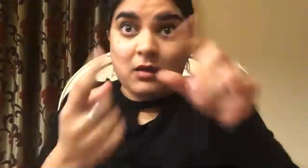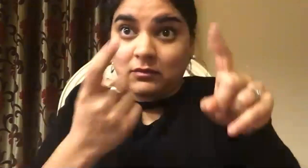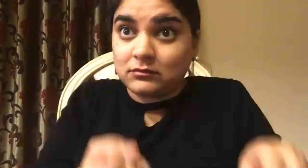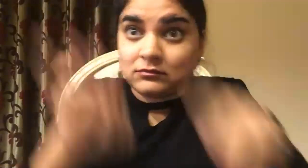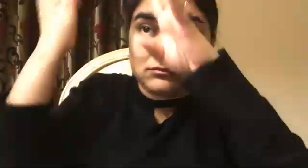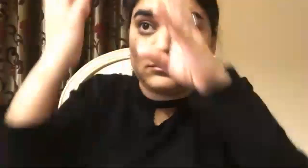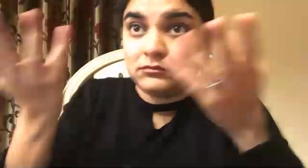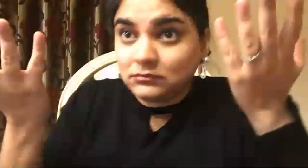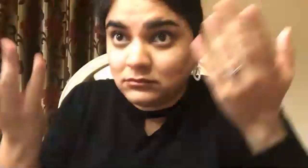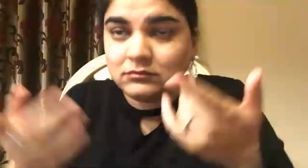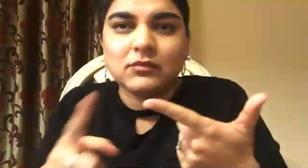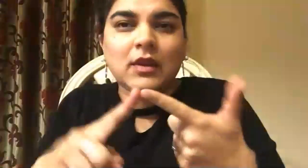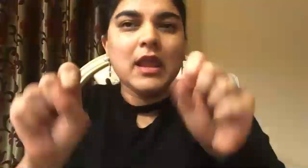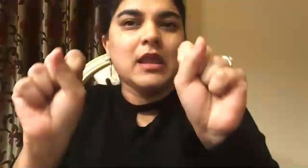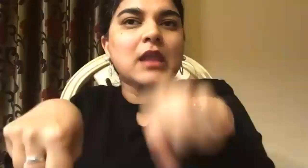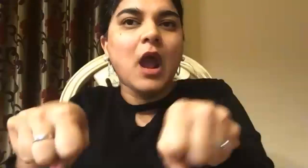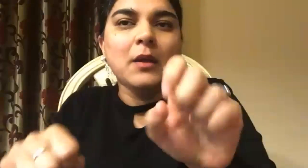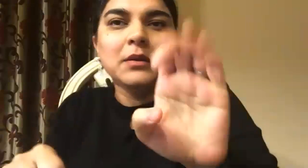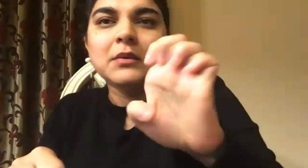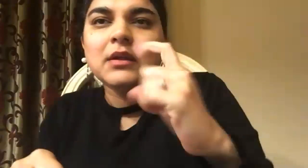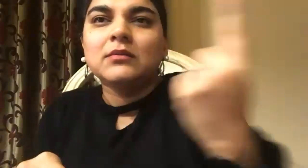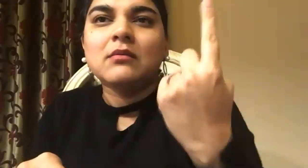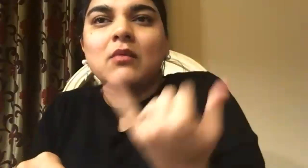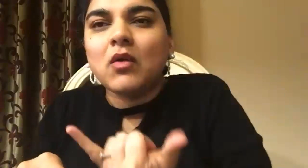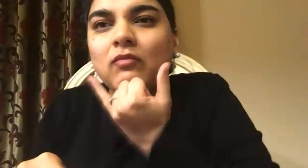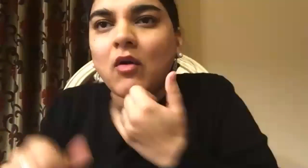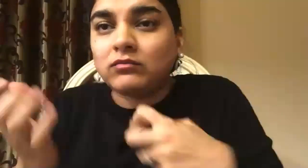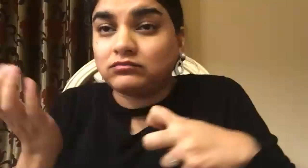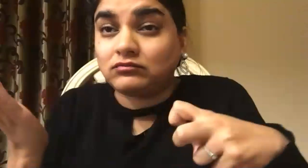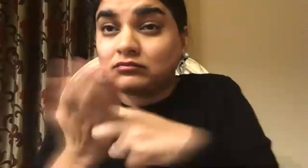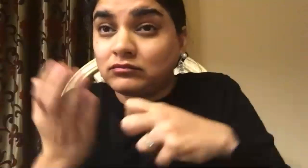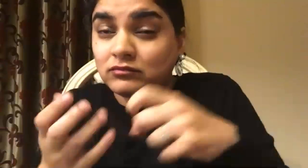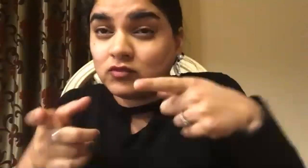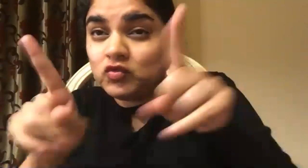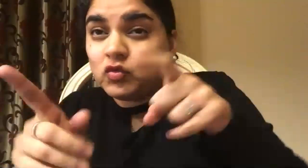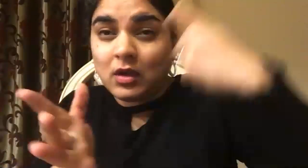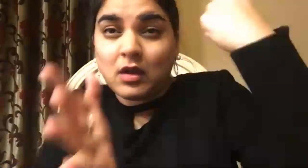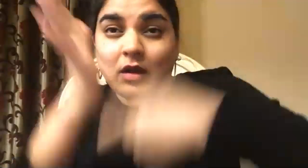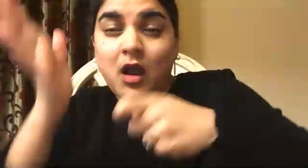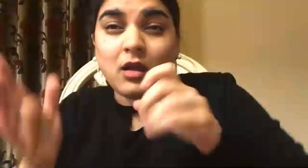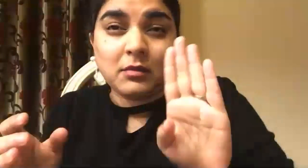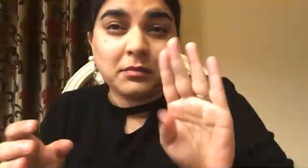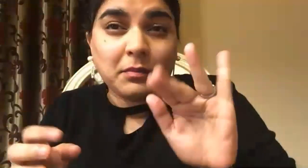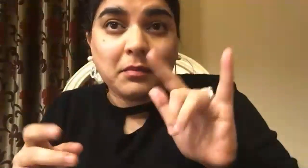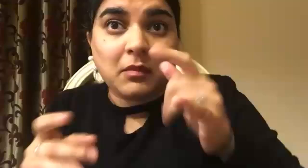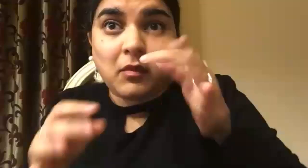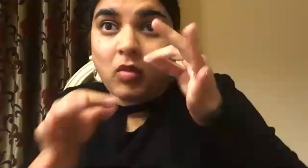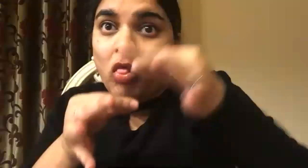favorites, one of India's favorite. I interpreted missed that spell. Or, you know, New York if, police, New York's